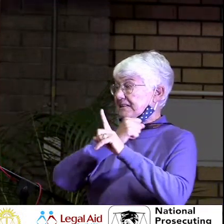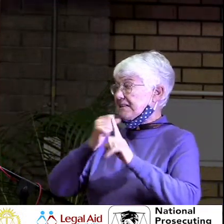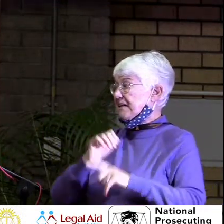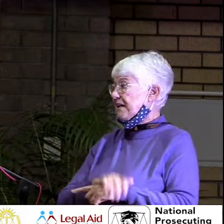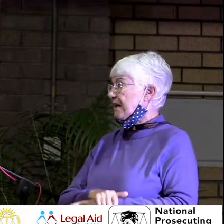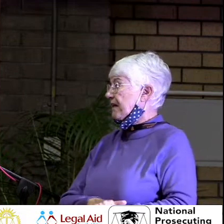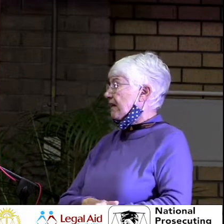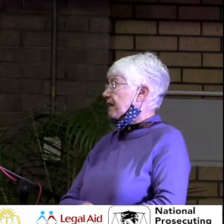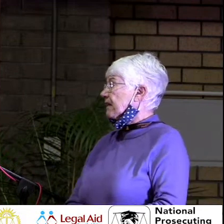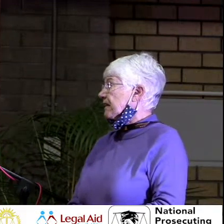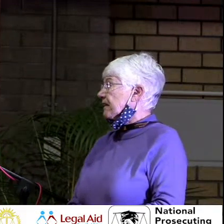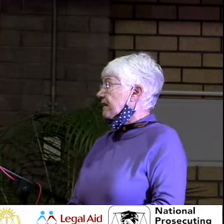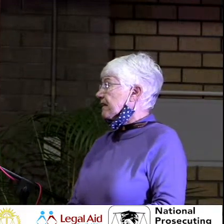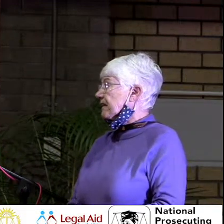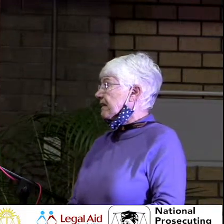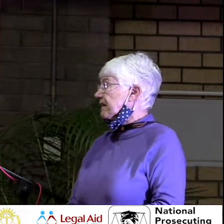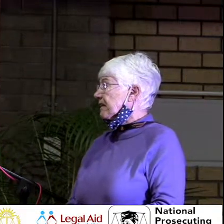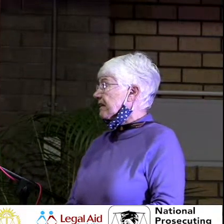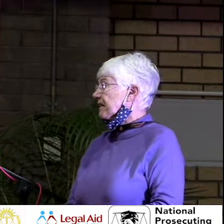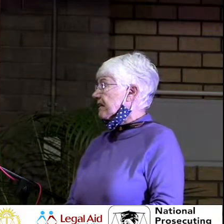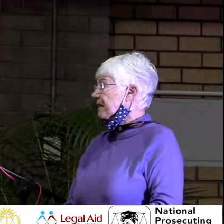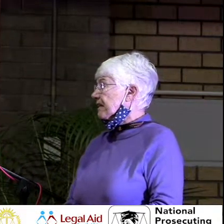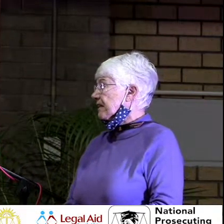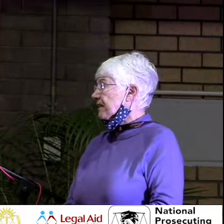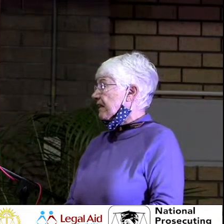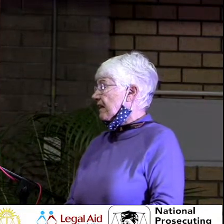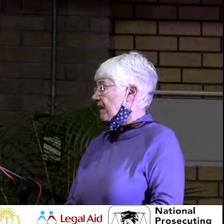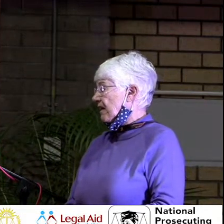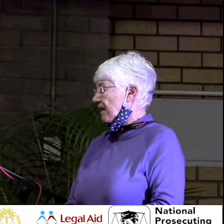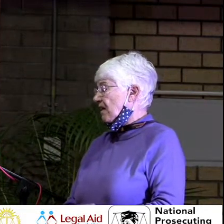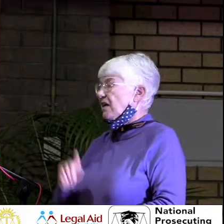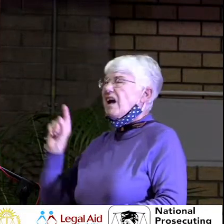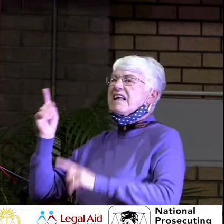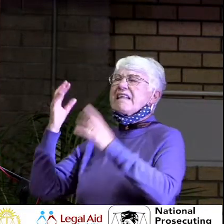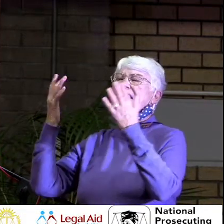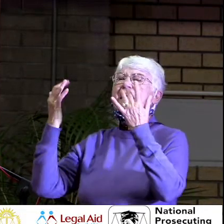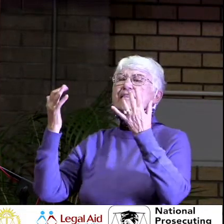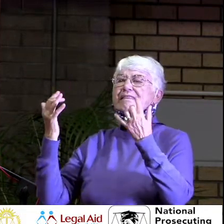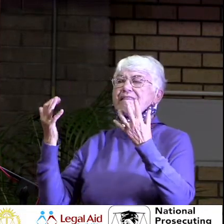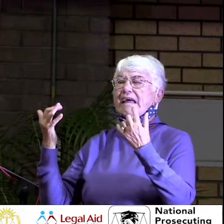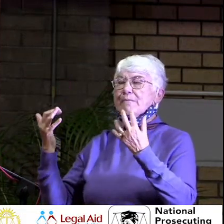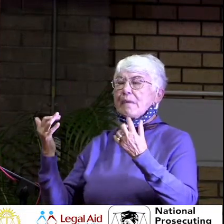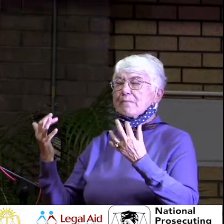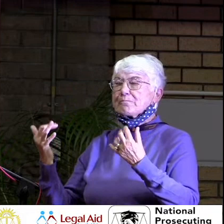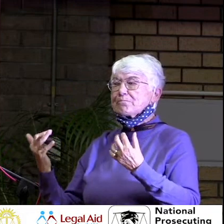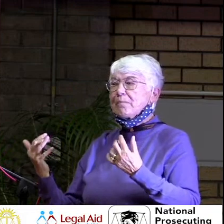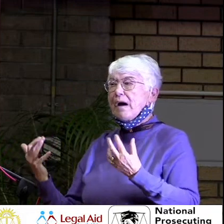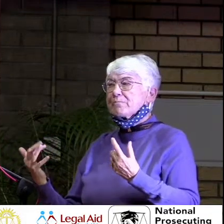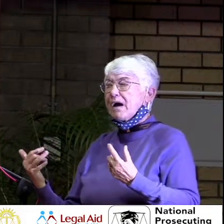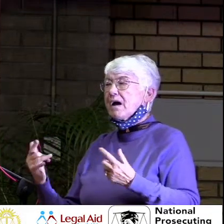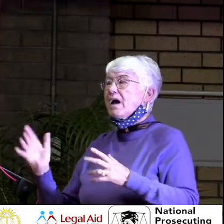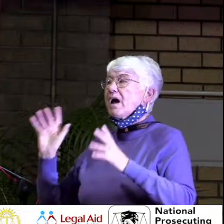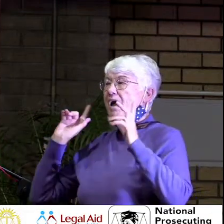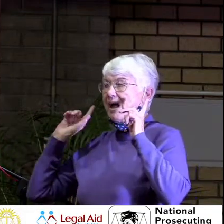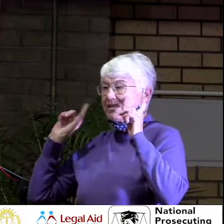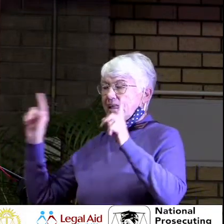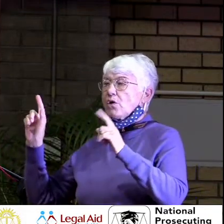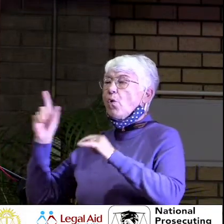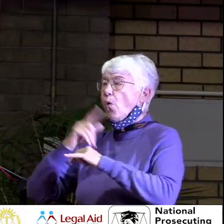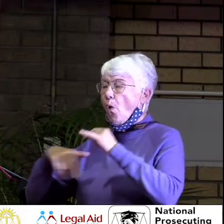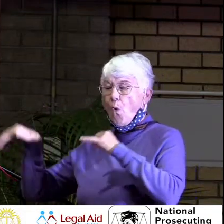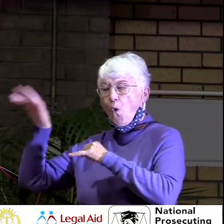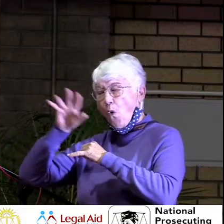6,572, there are 997. These are offenders that have committed sexual